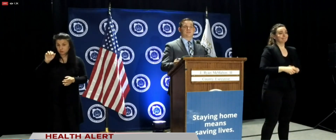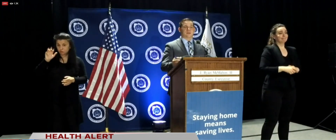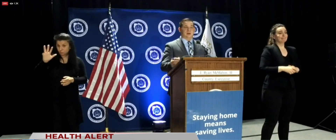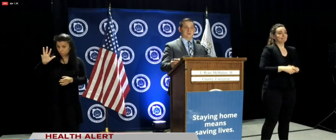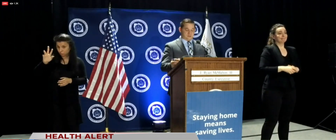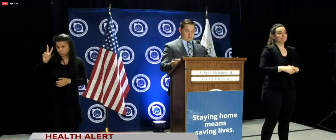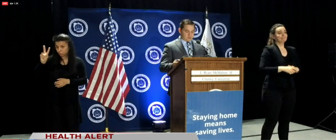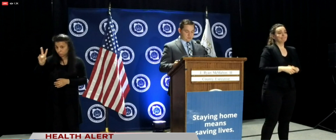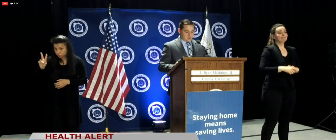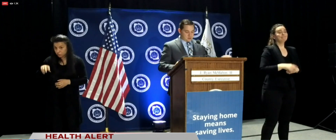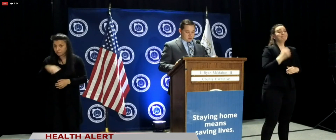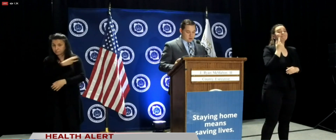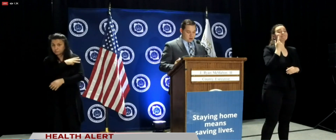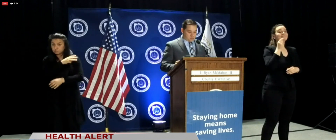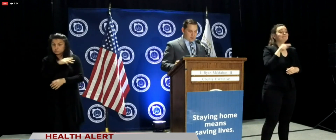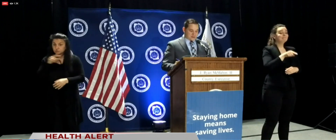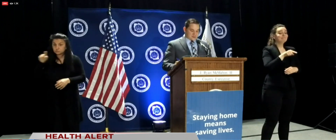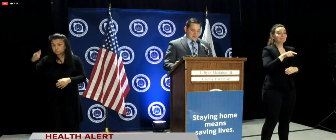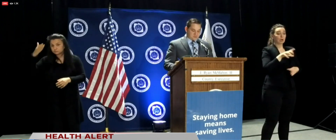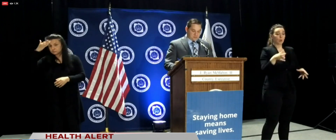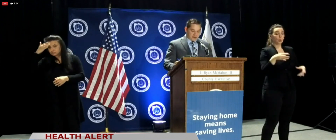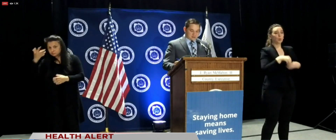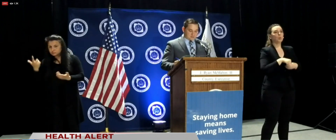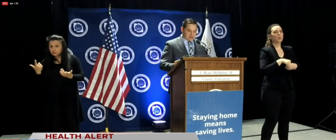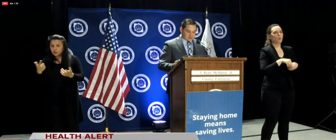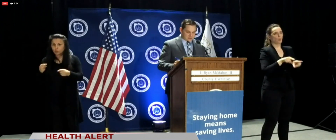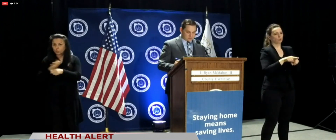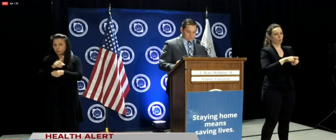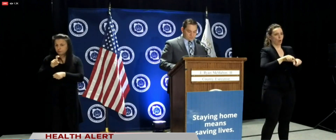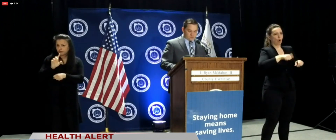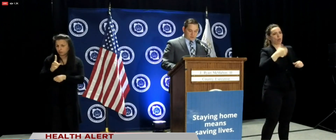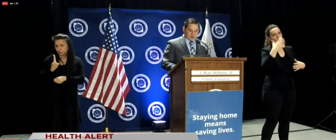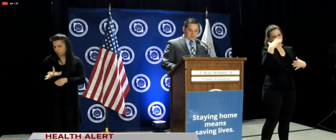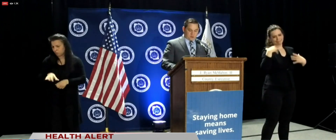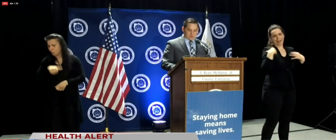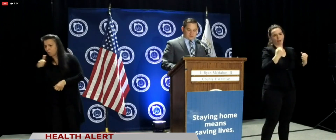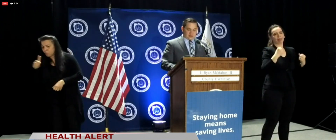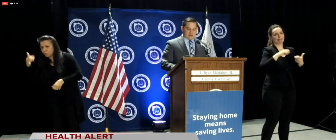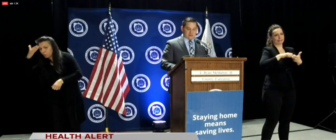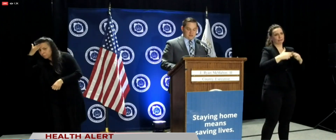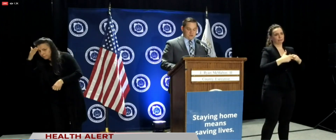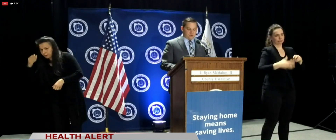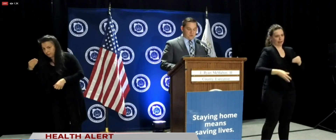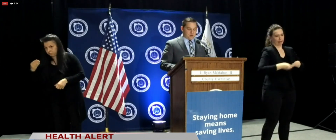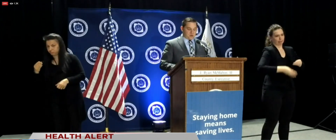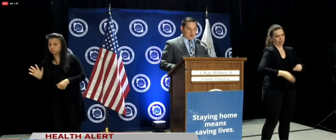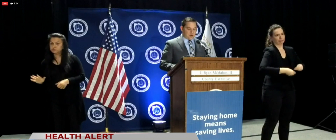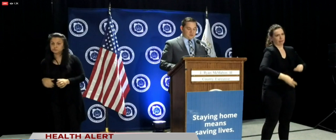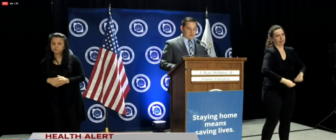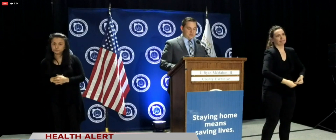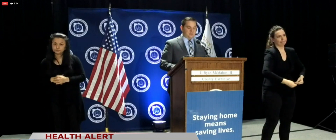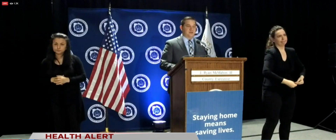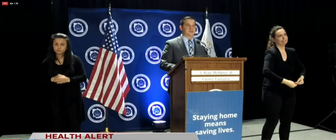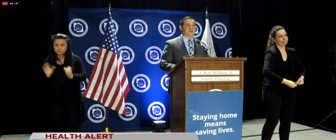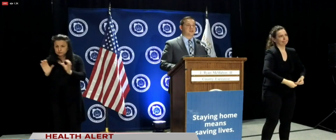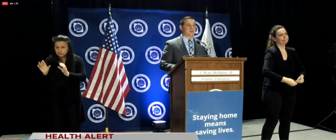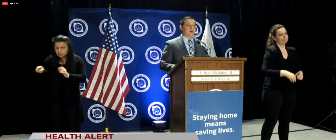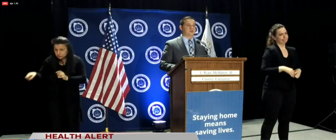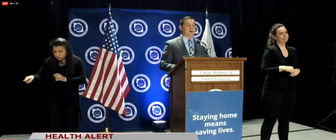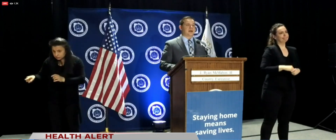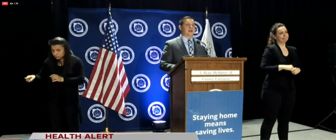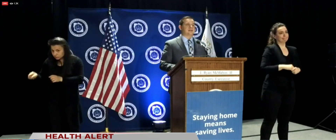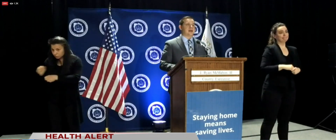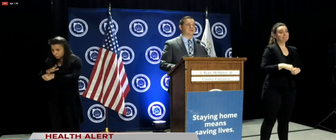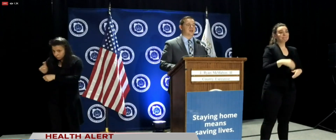sick with something else. Process after the positive test, the health department's going to contact you, start their investigation